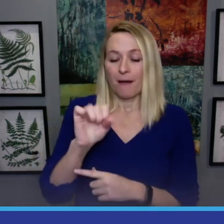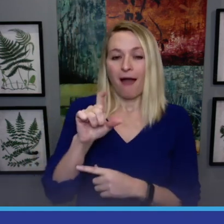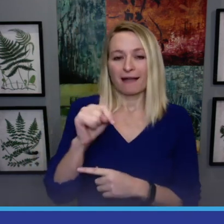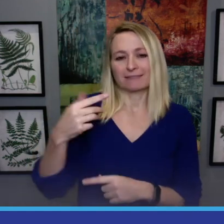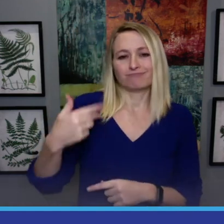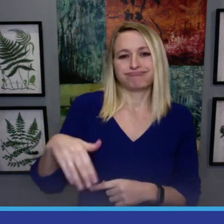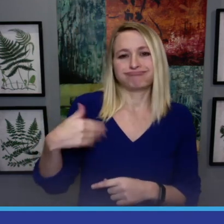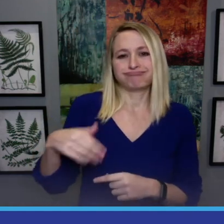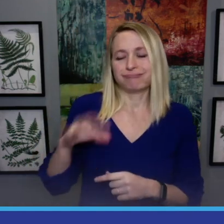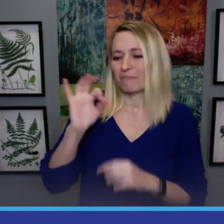Podcast.